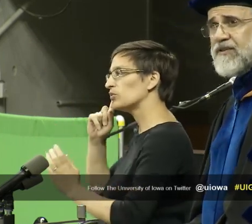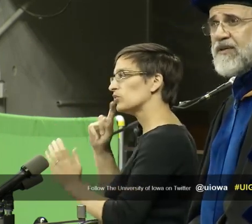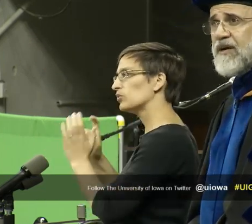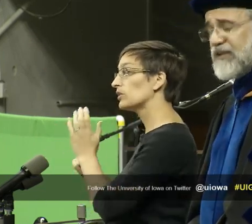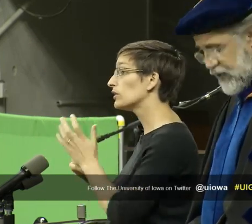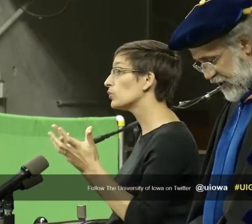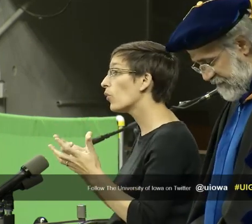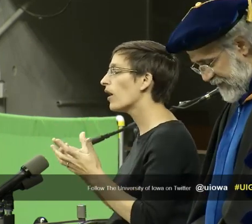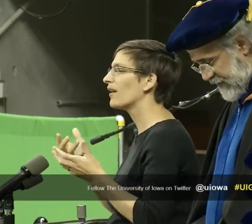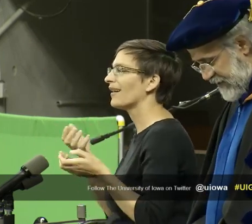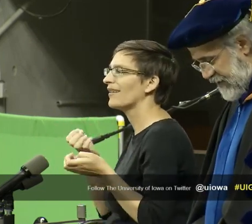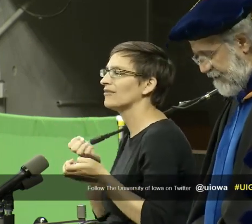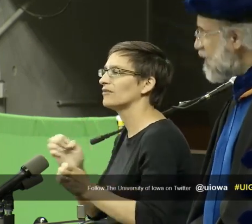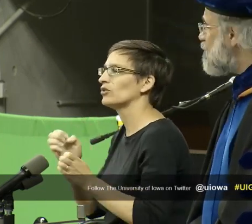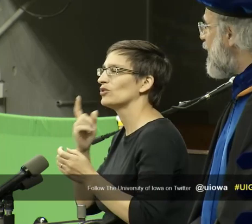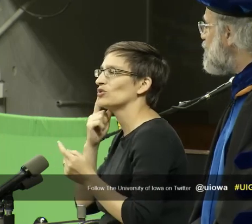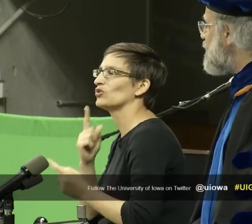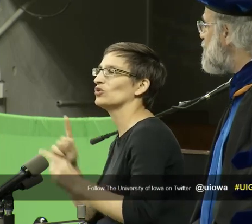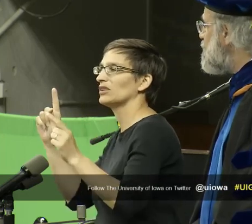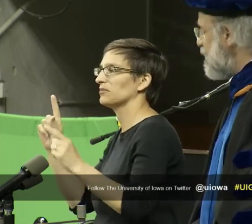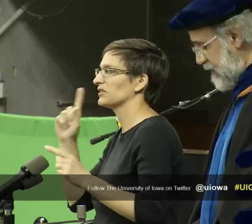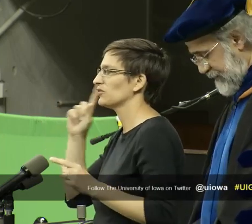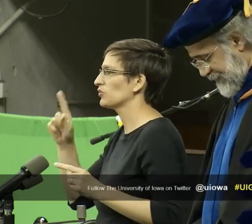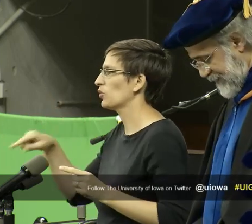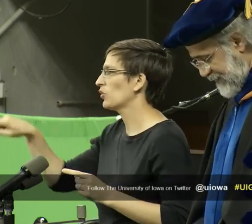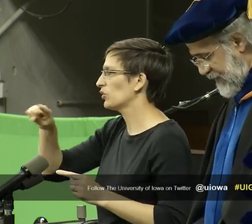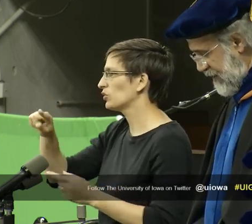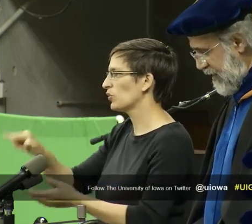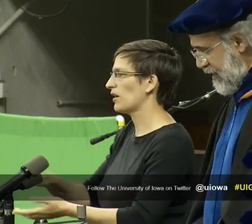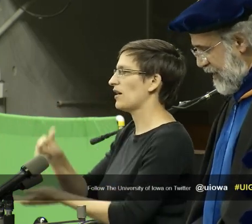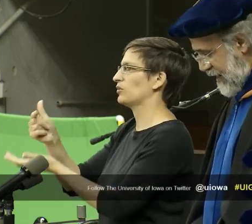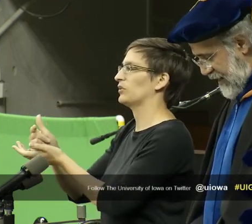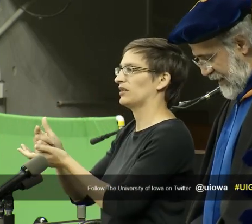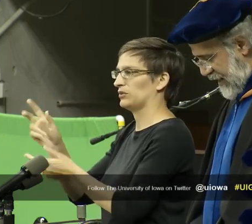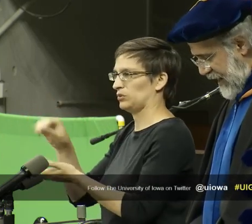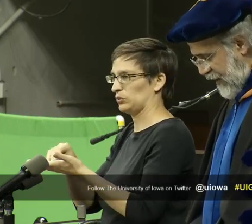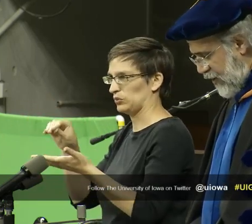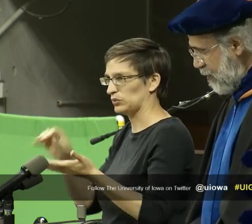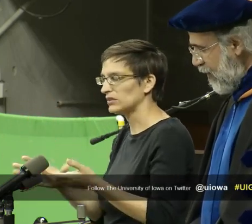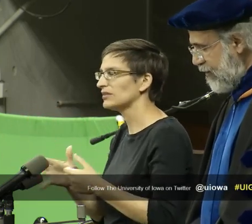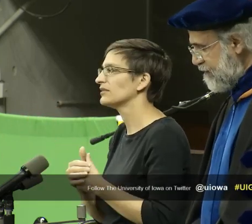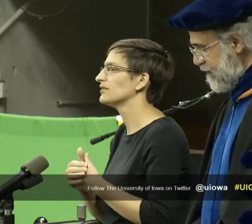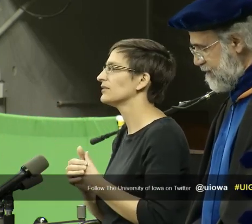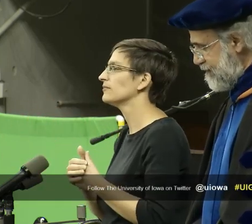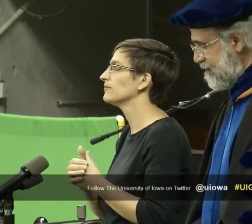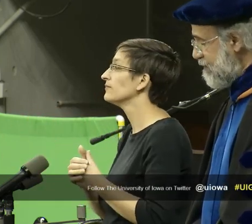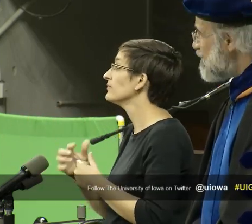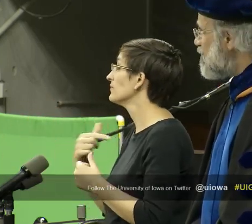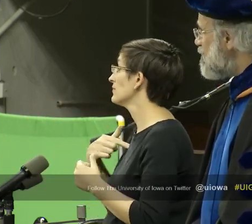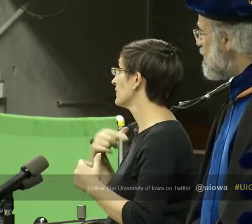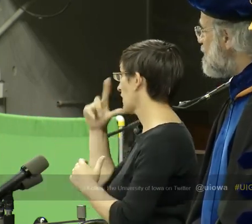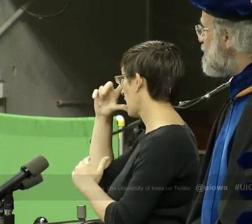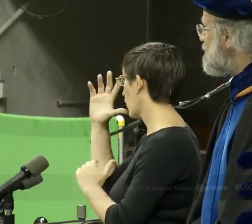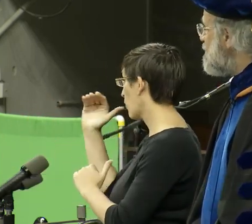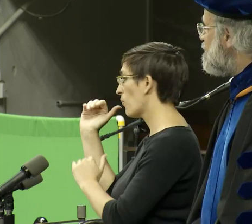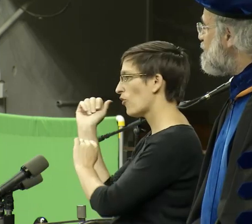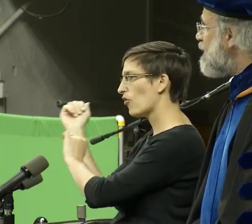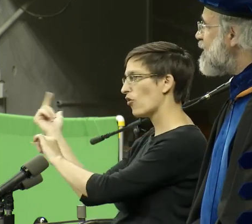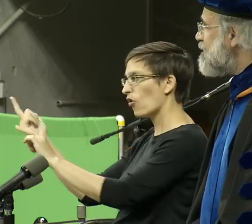efforts and achievements of our graduate students. I hope all of you,